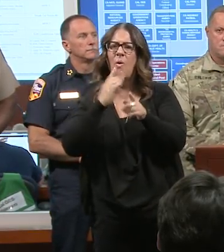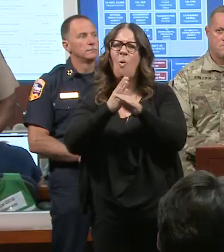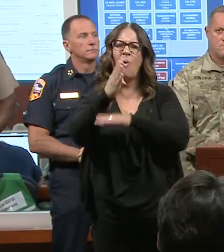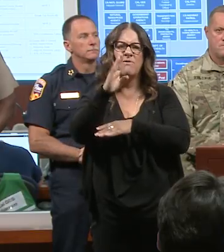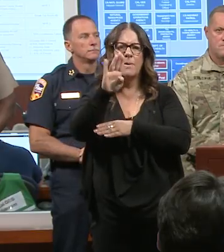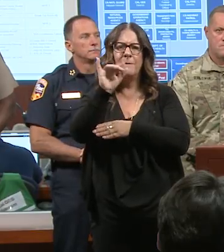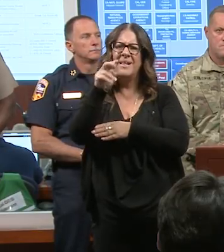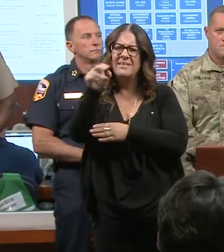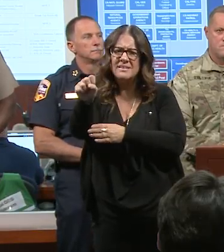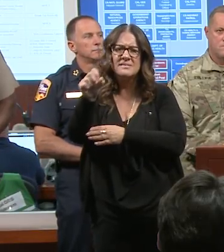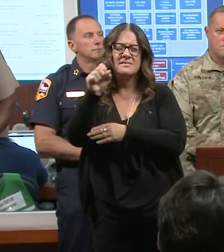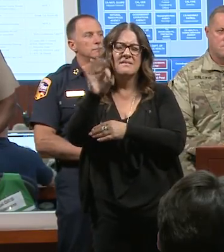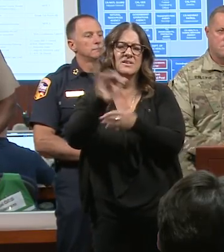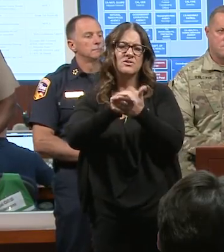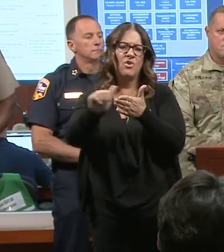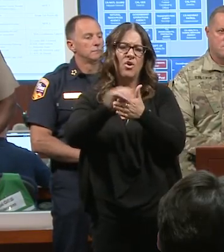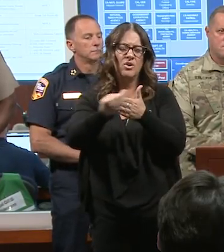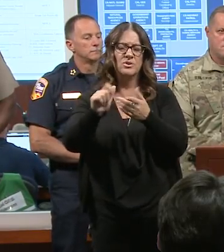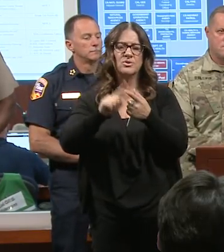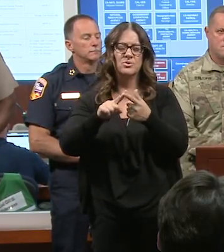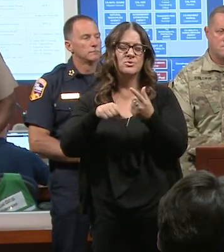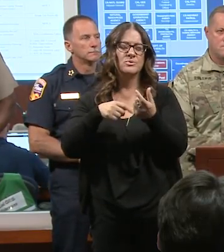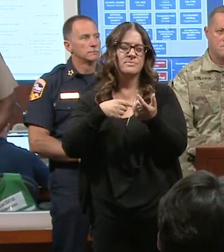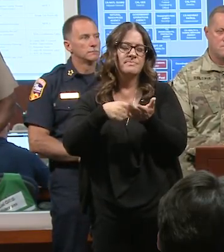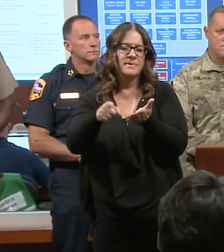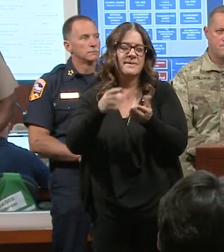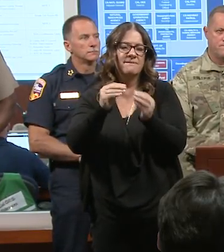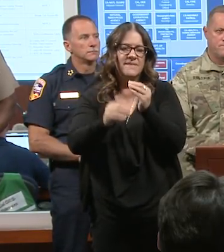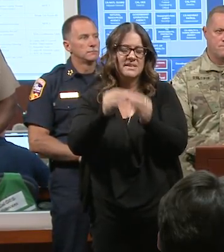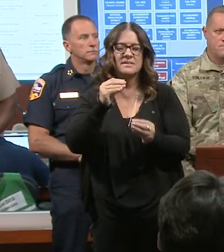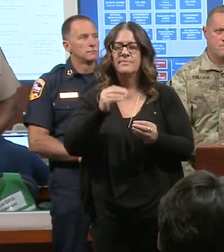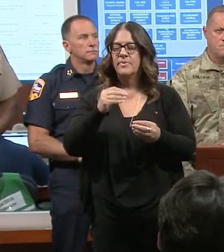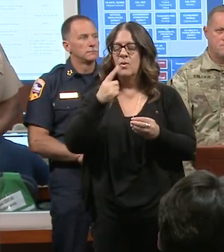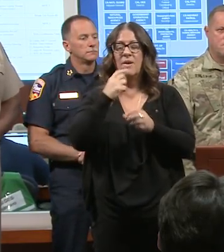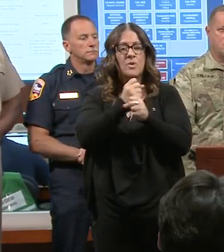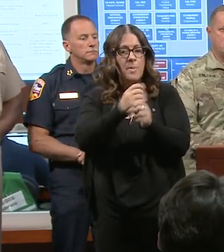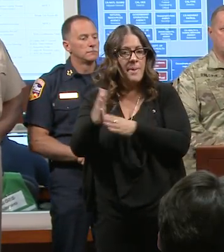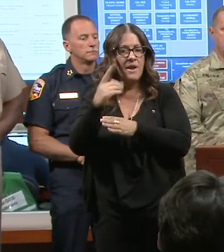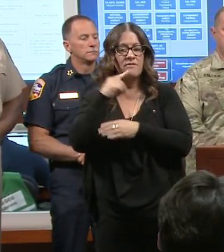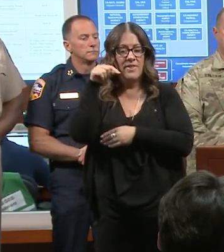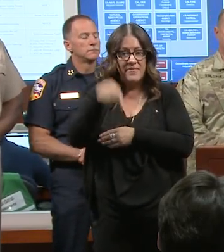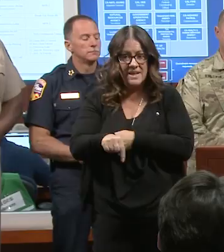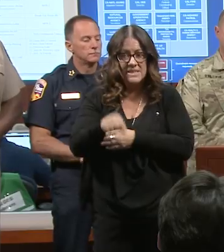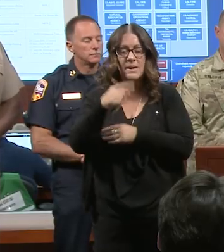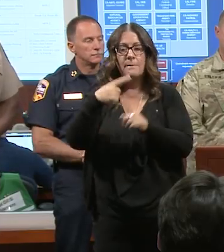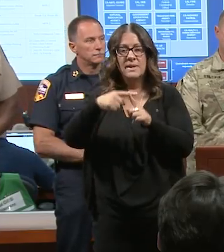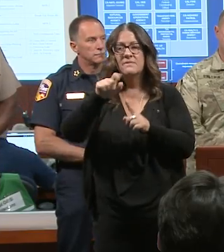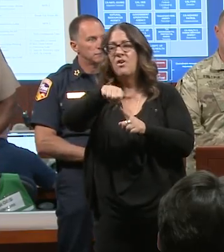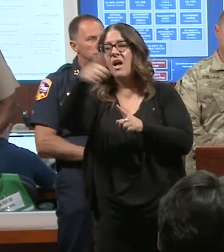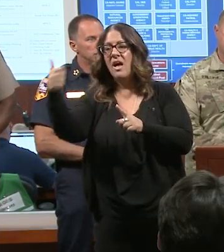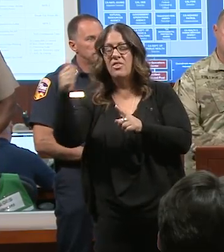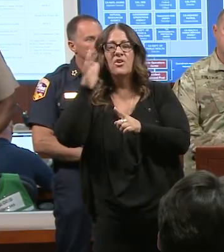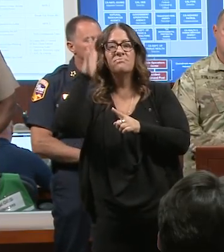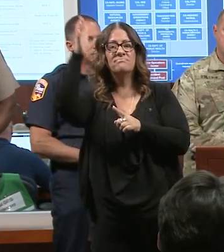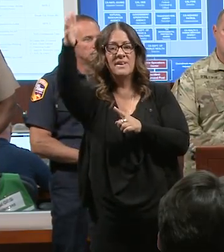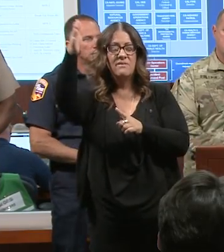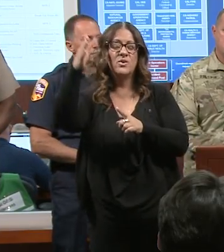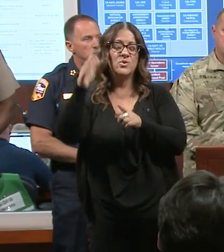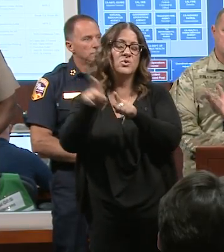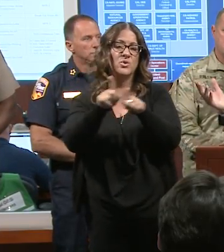got to get ready to deal with this situation and then prepare for others that will follow in the years to